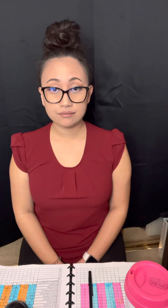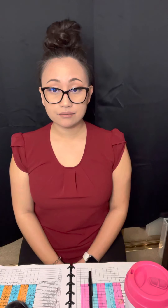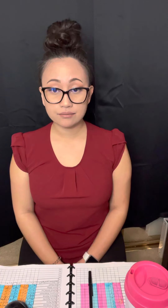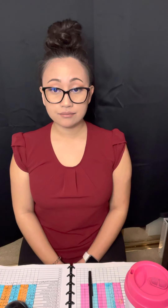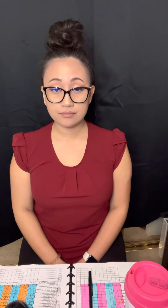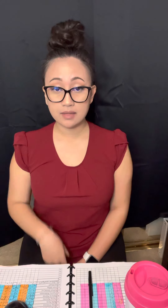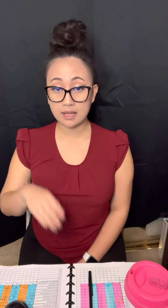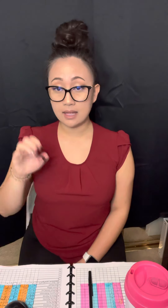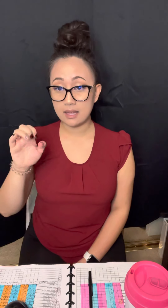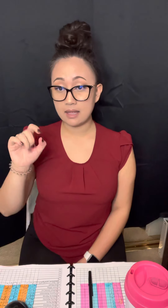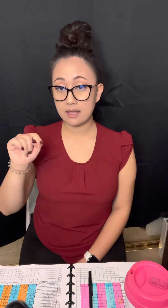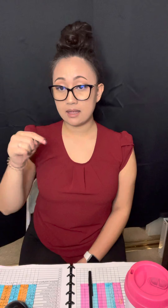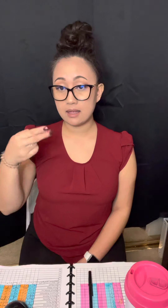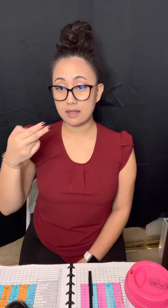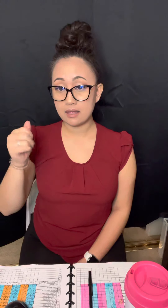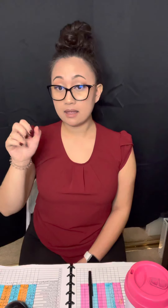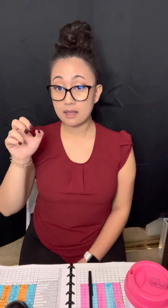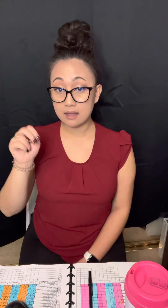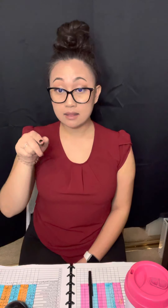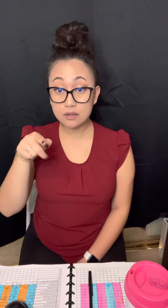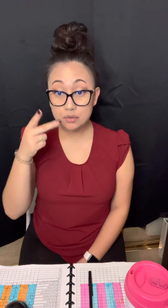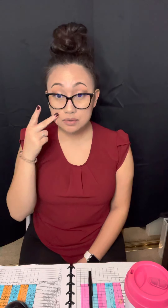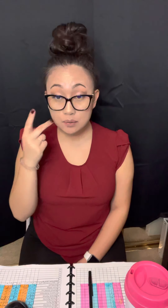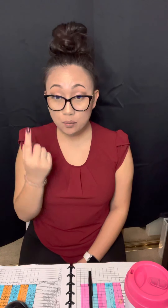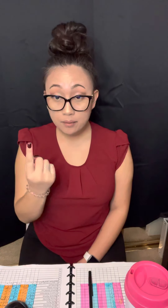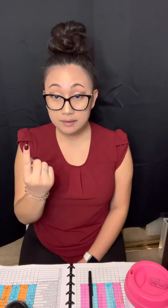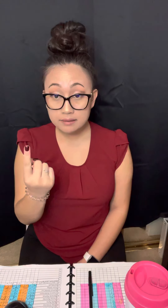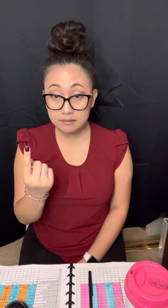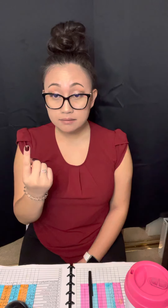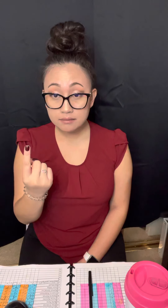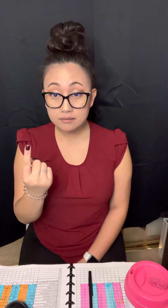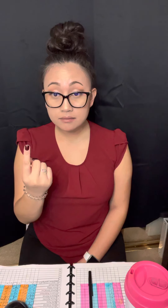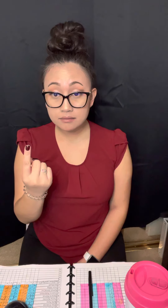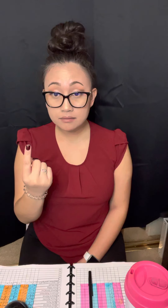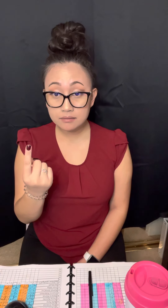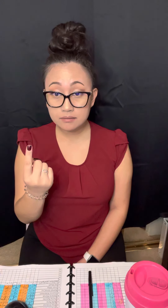Ethan, do you see one with a date and what happened or a year?